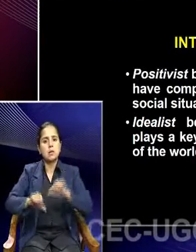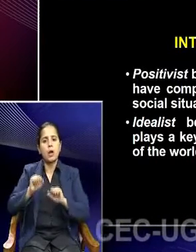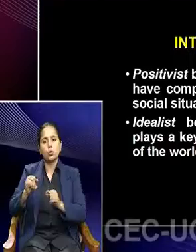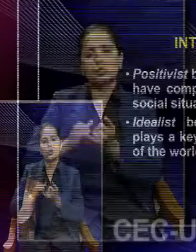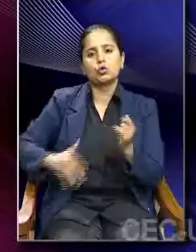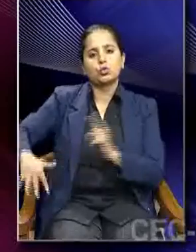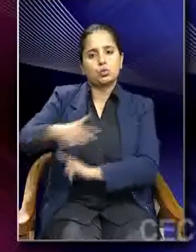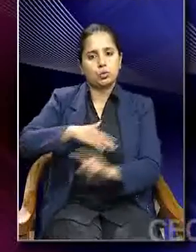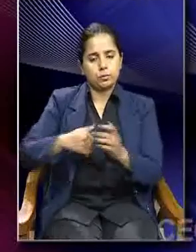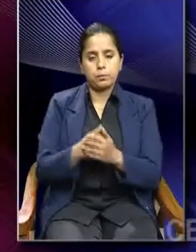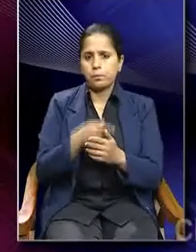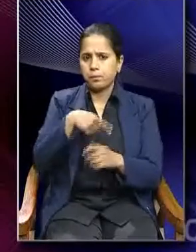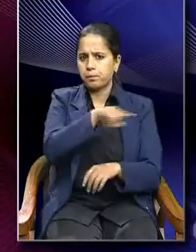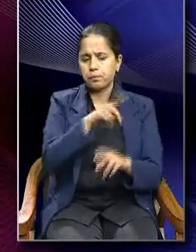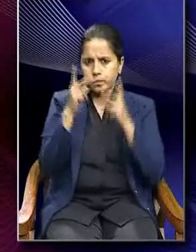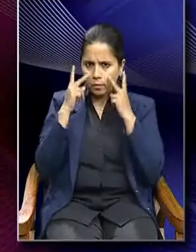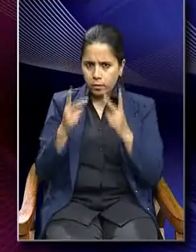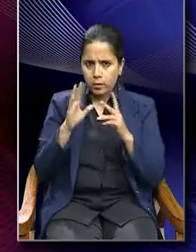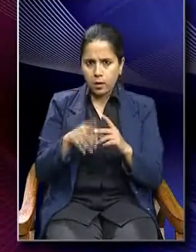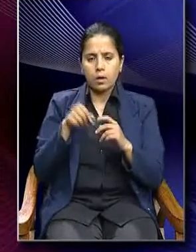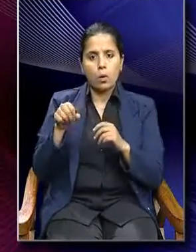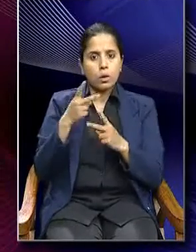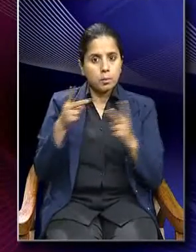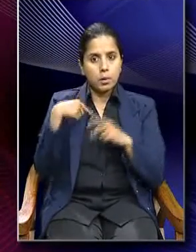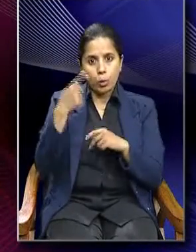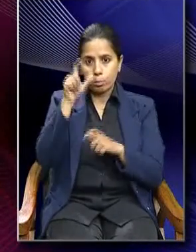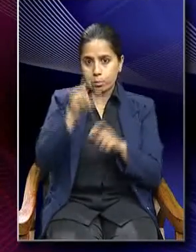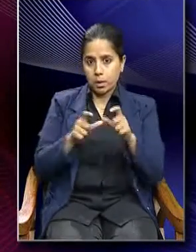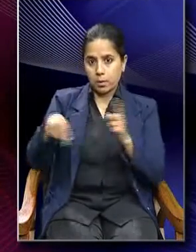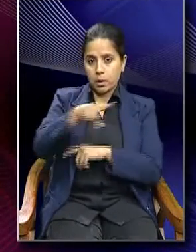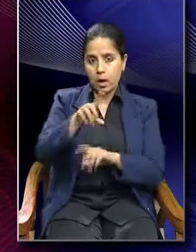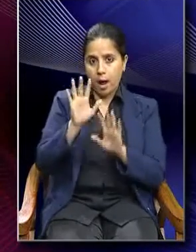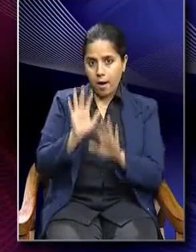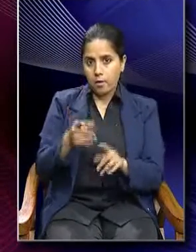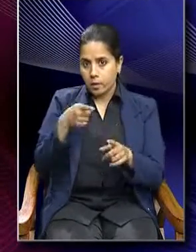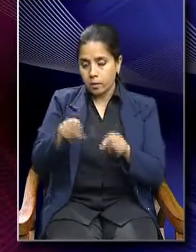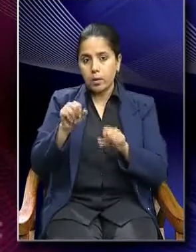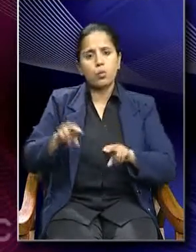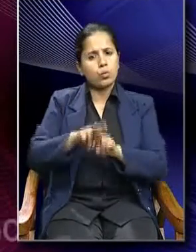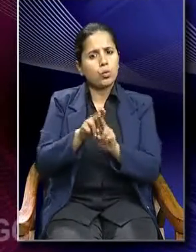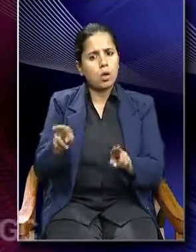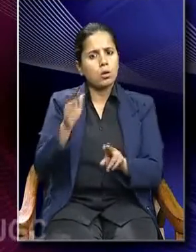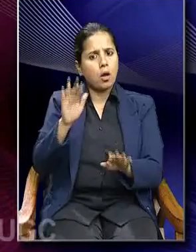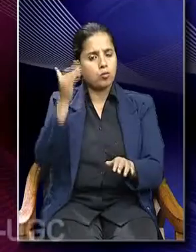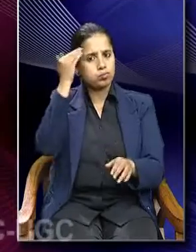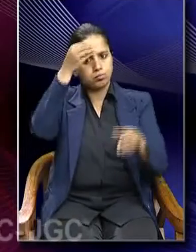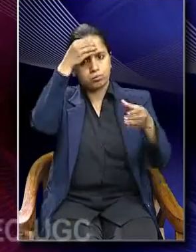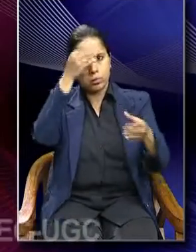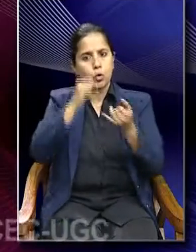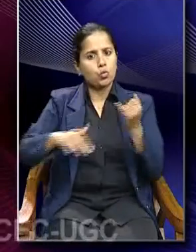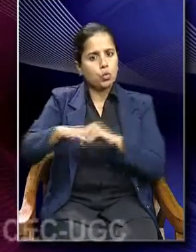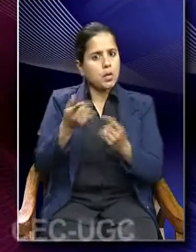society. So they were looking into actors who were kind of having the complete knowledge of social